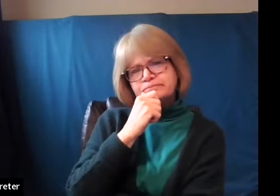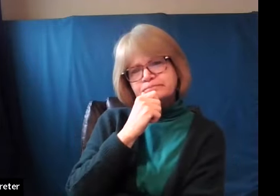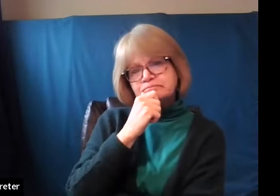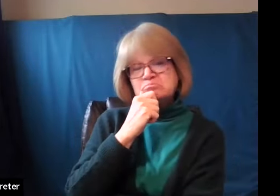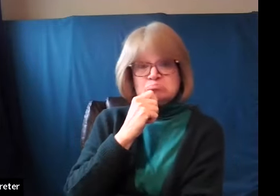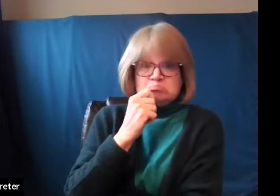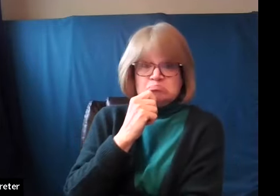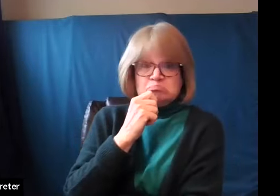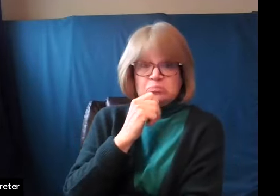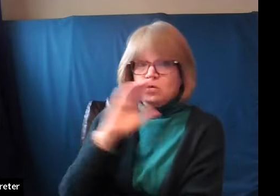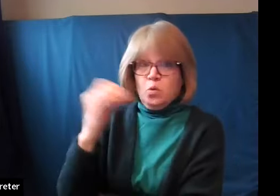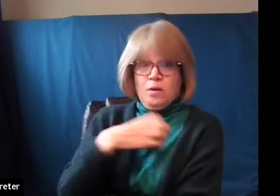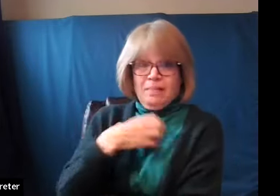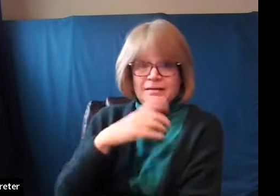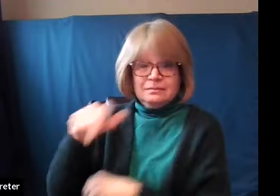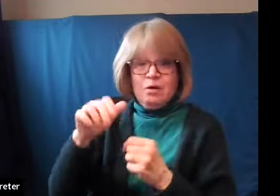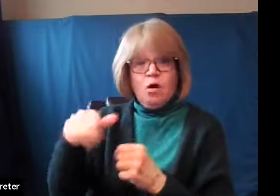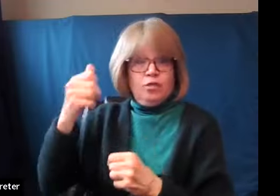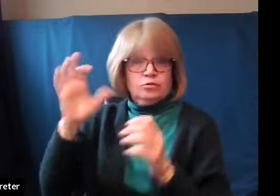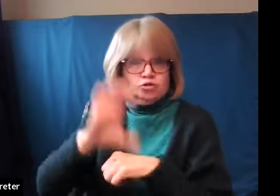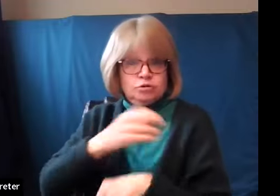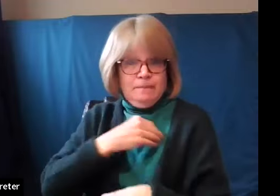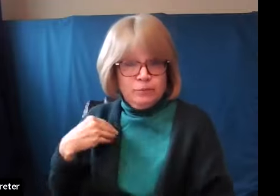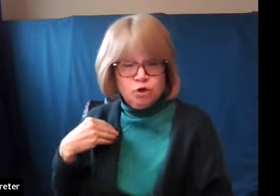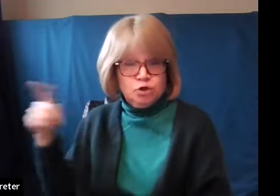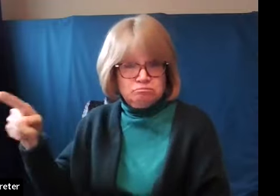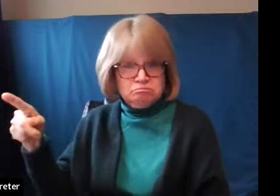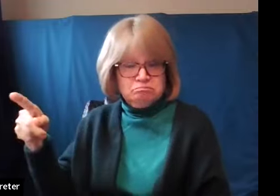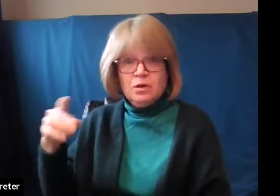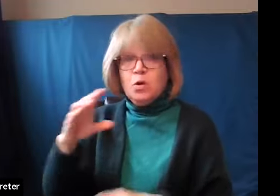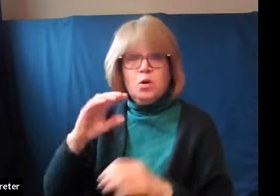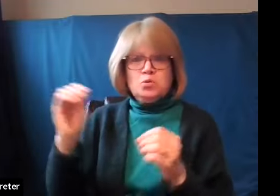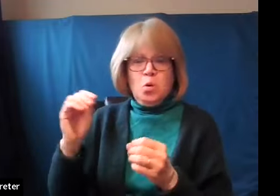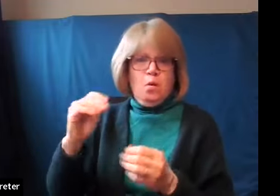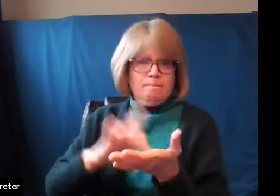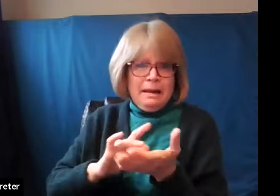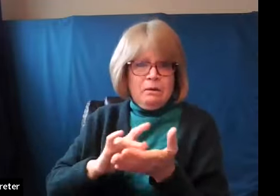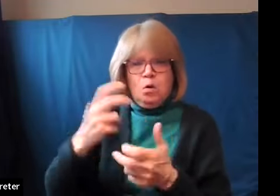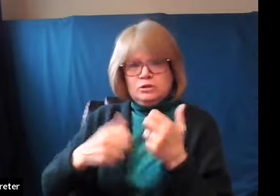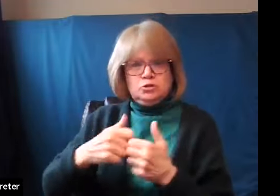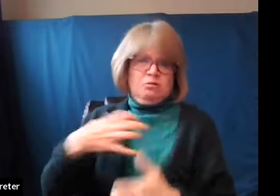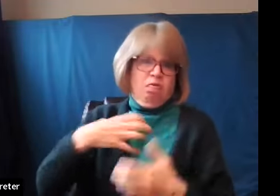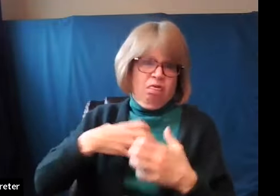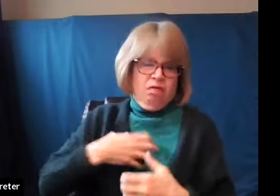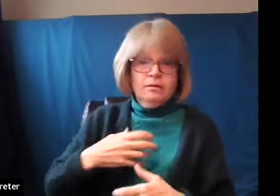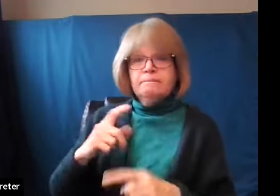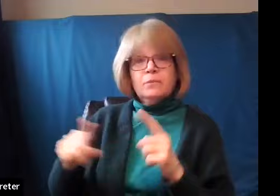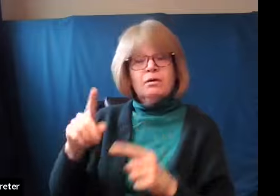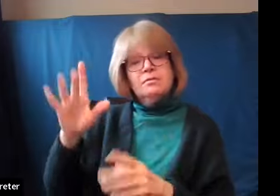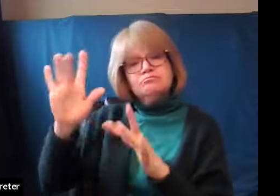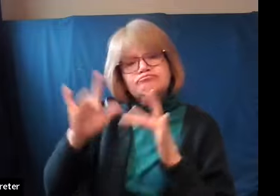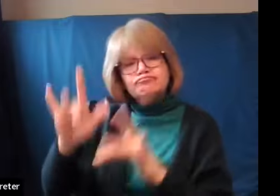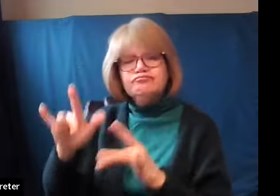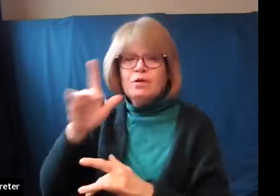No complaints about another church member. No try to top this list of medical woes. Just a poor, lonely